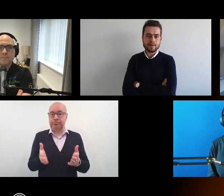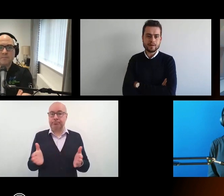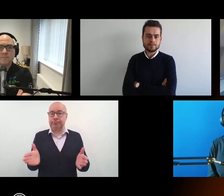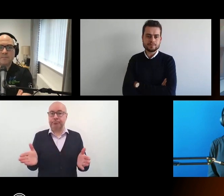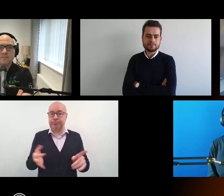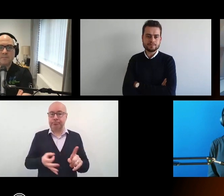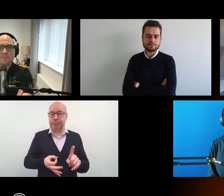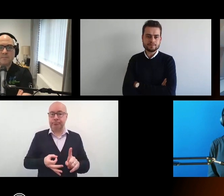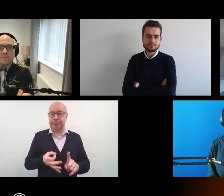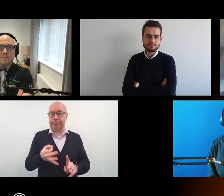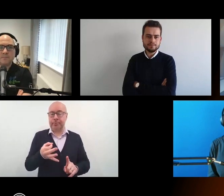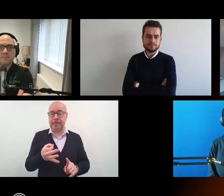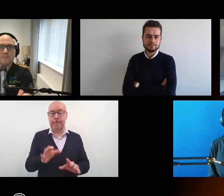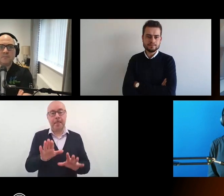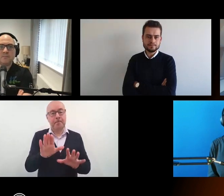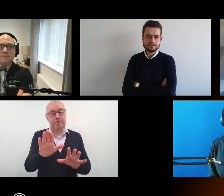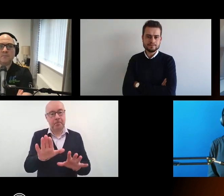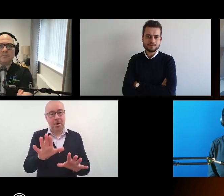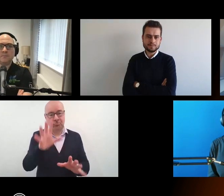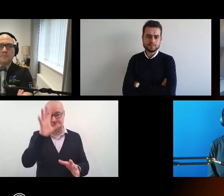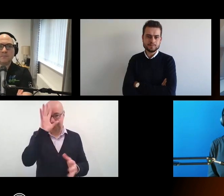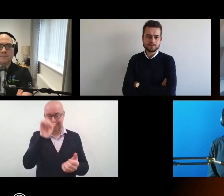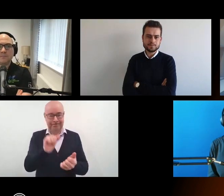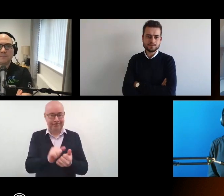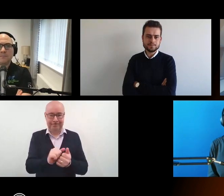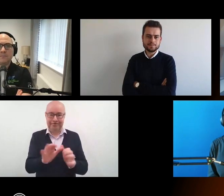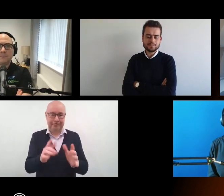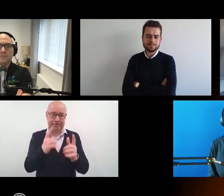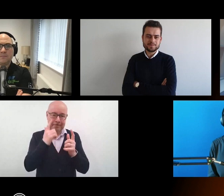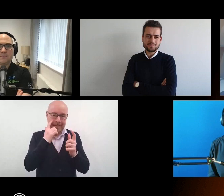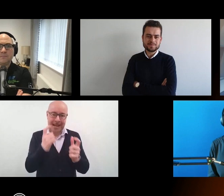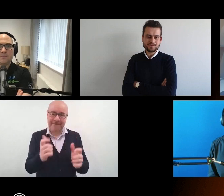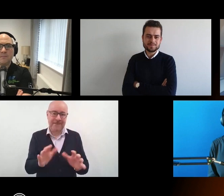as technology is, there are points where